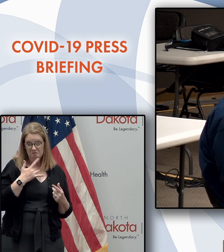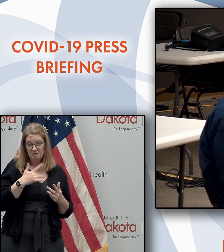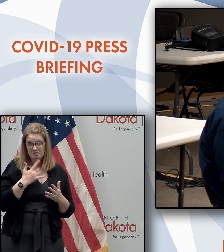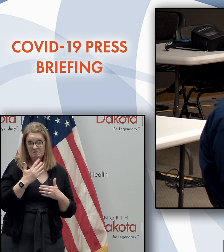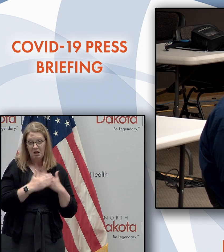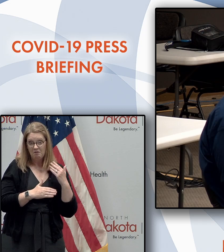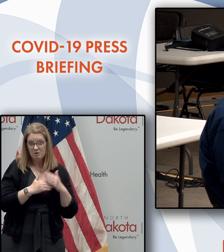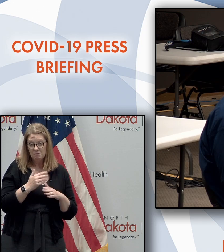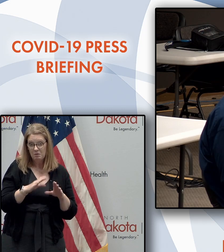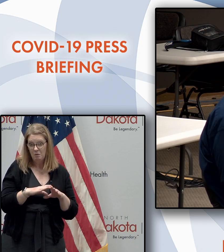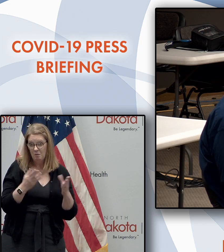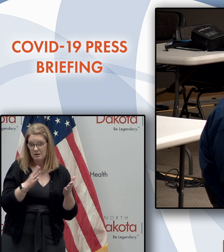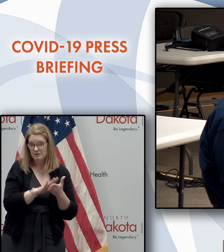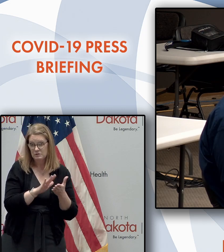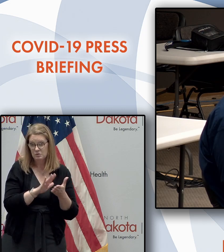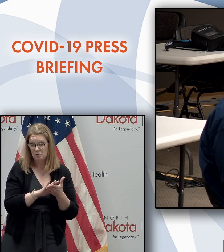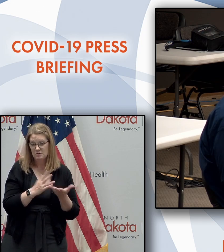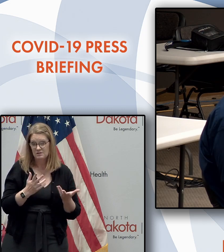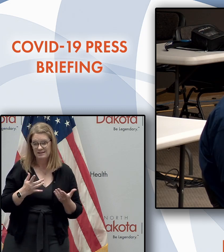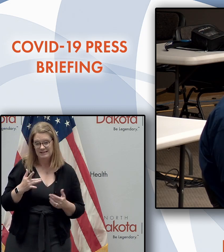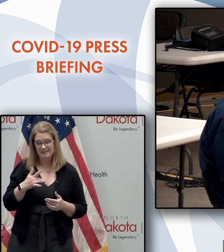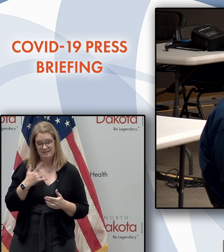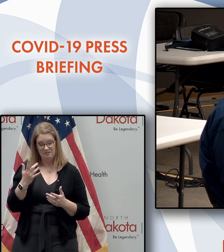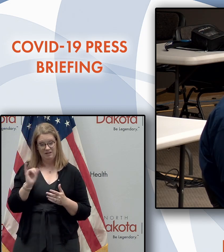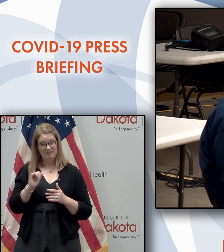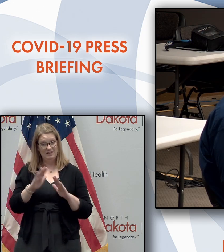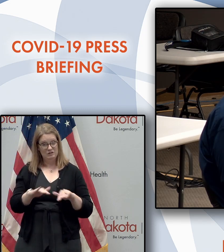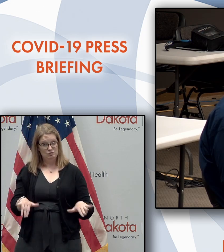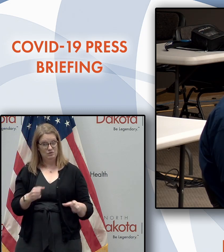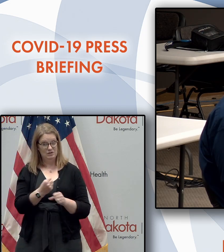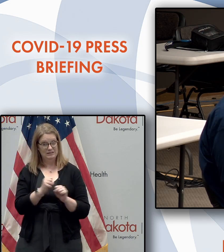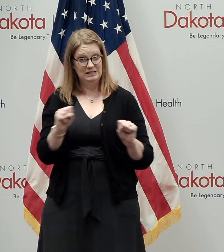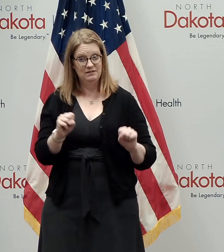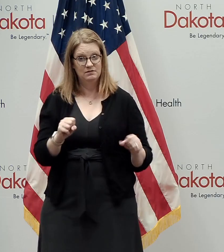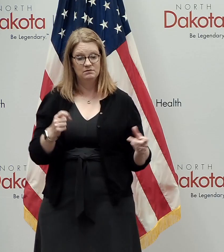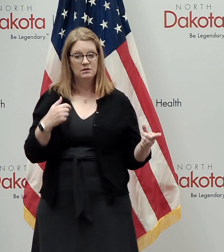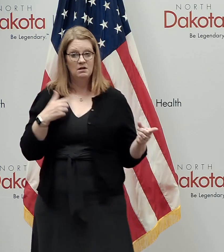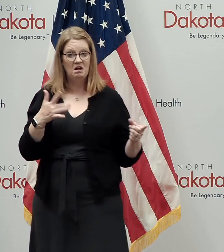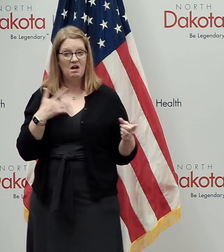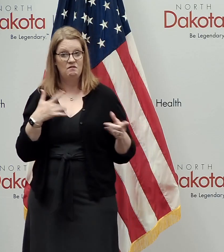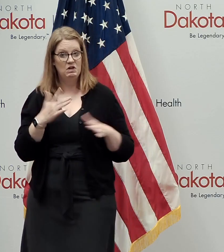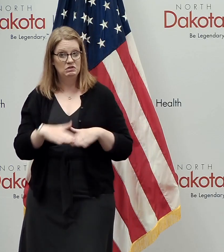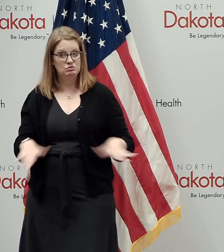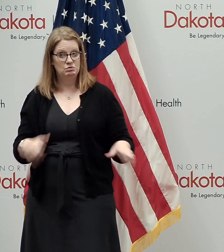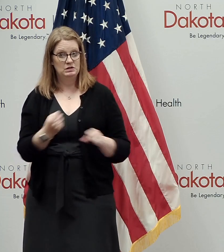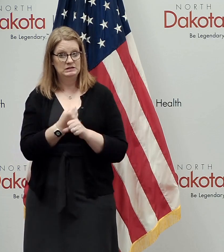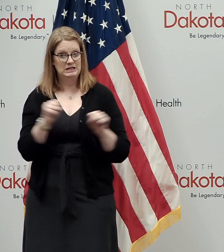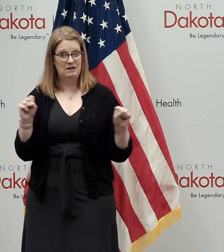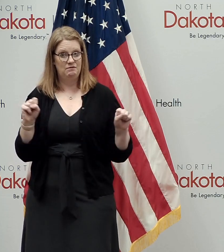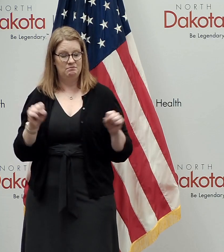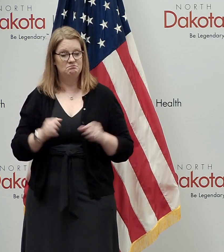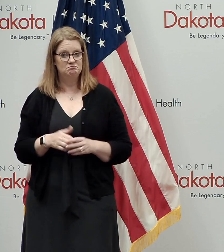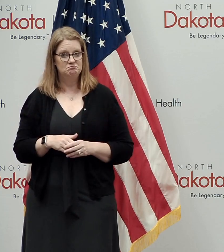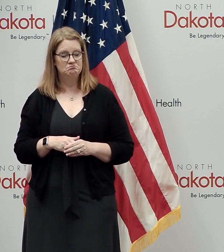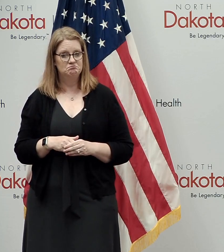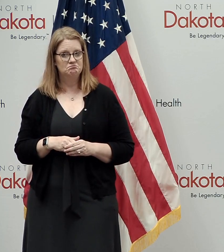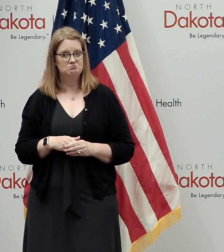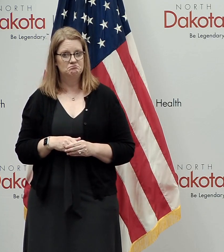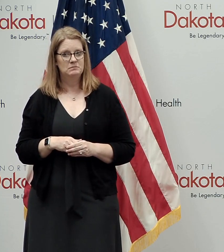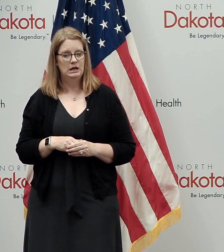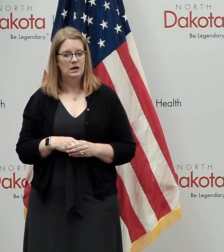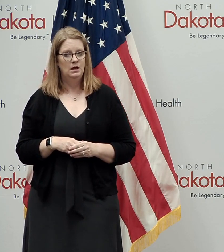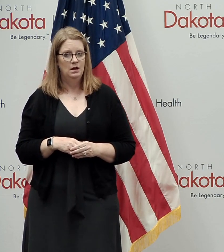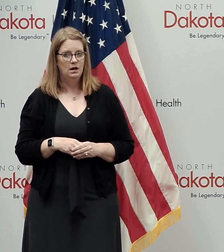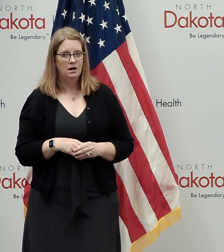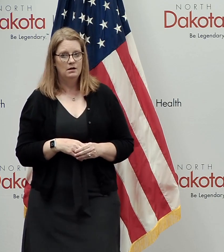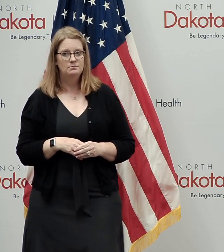comfortable with opening the schools? Do you feel like the children are safe? I feel like the children are safe. I think that I think I said